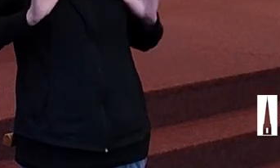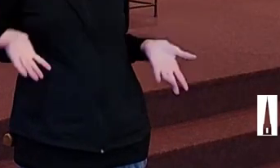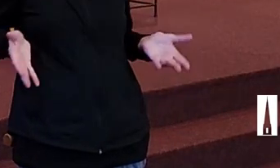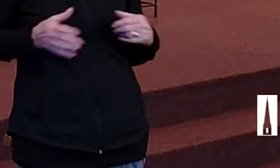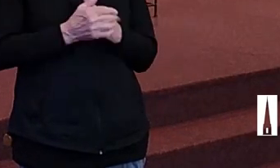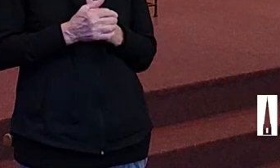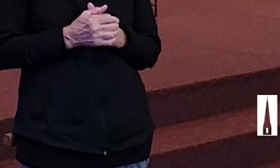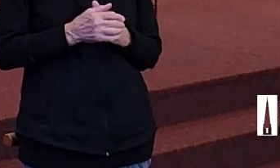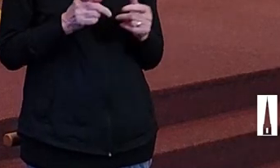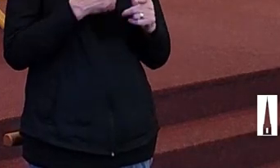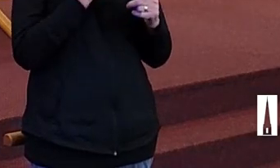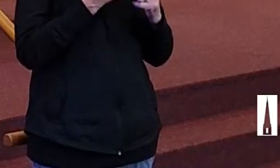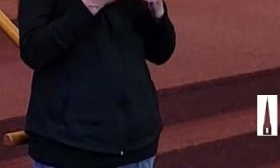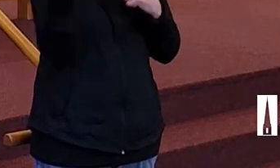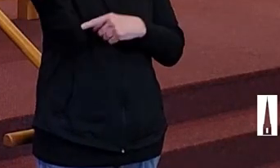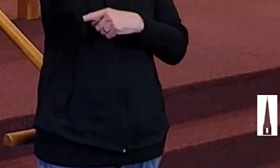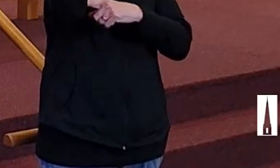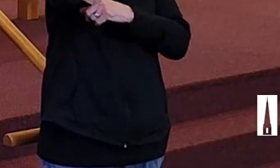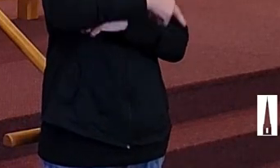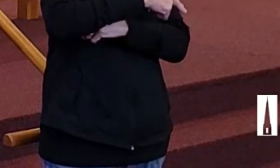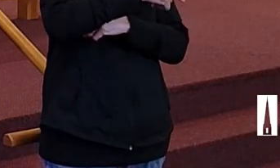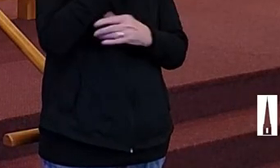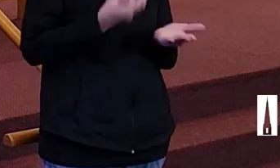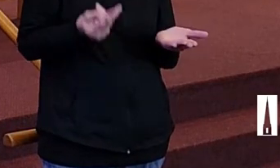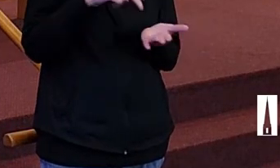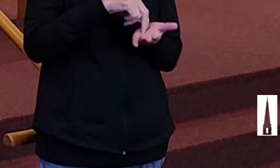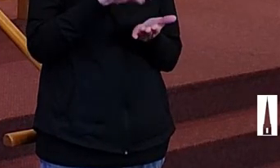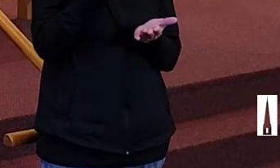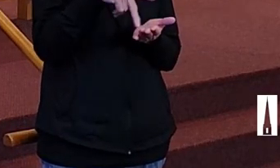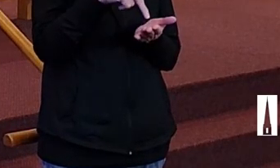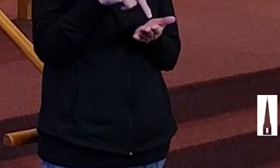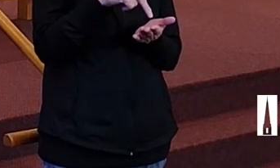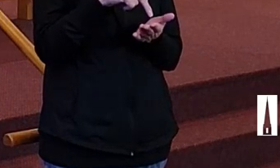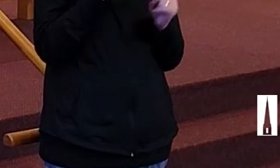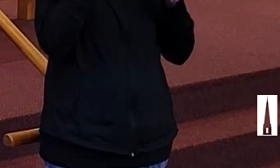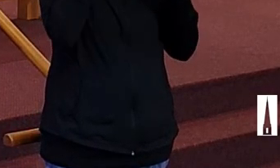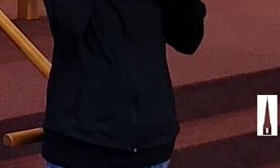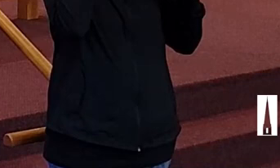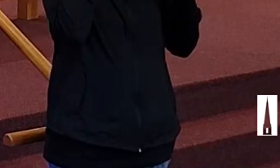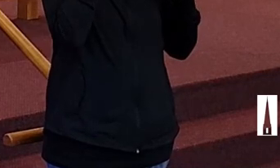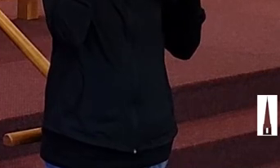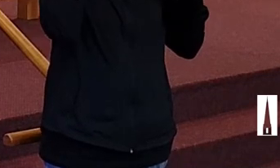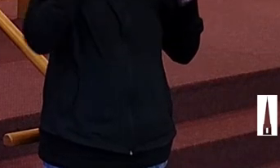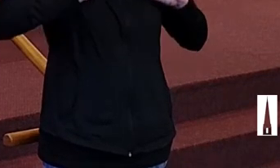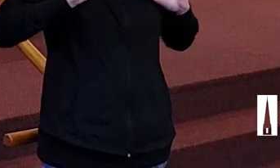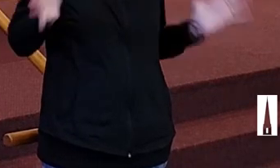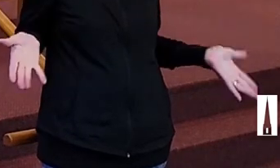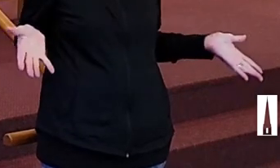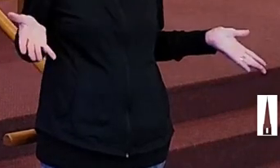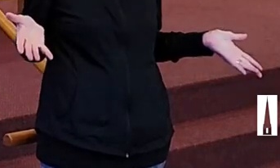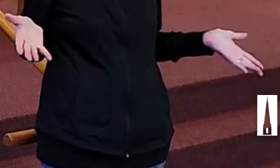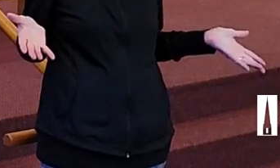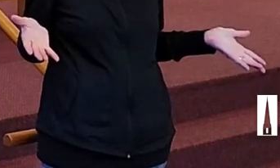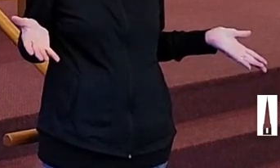one day, just the same as it came, for whatever reason it stopped, and I could open my jaw